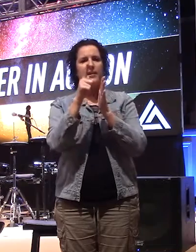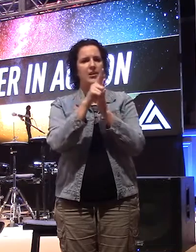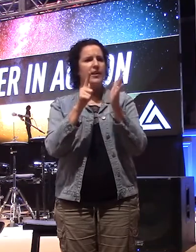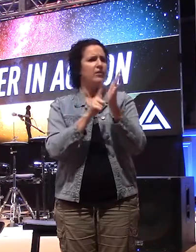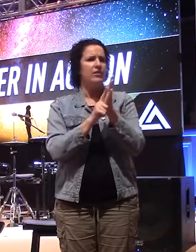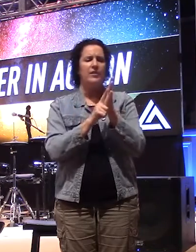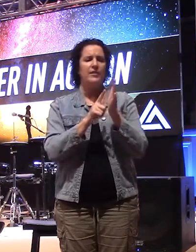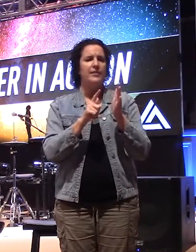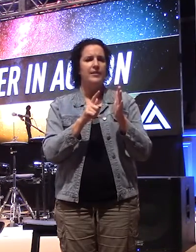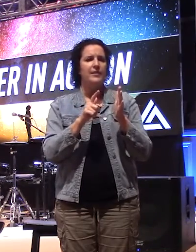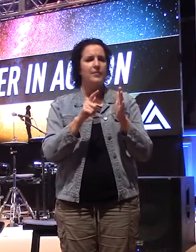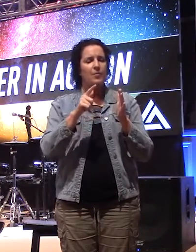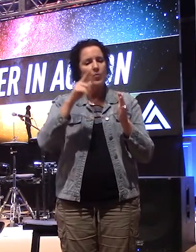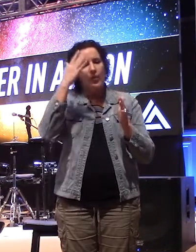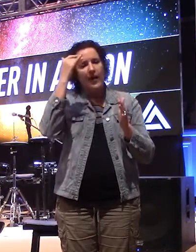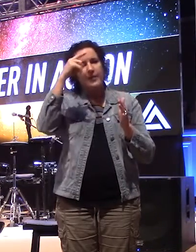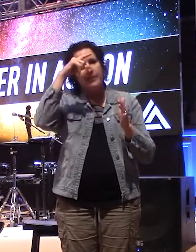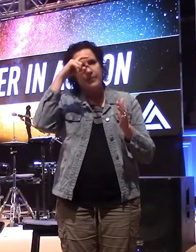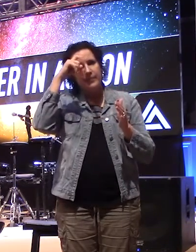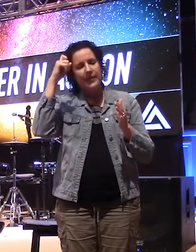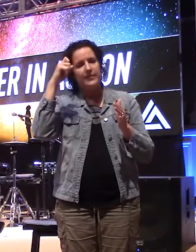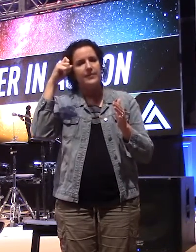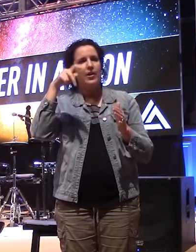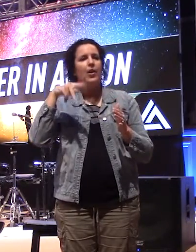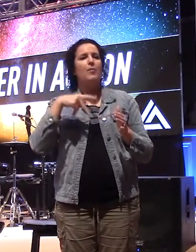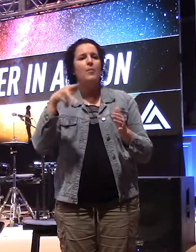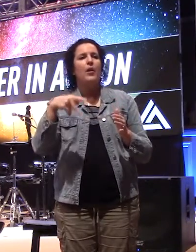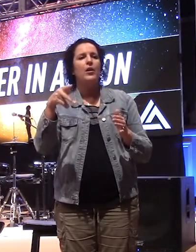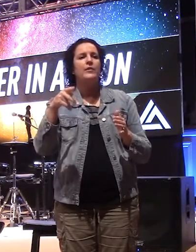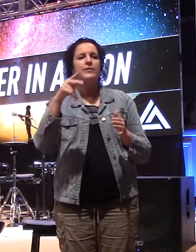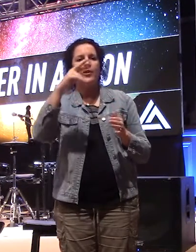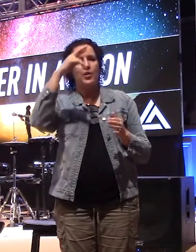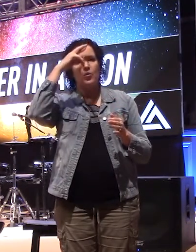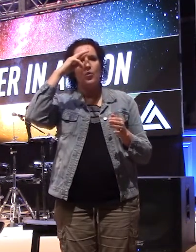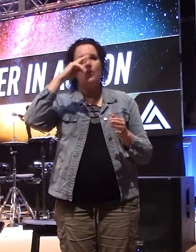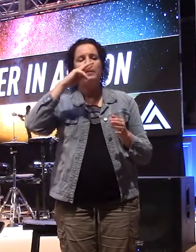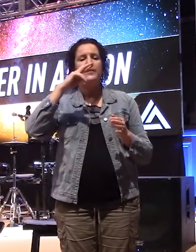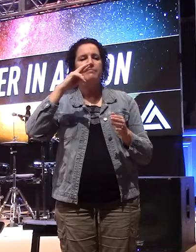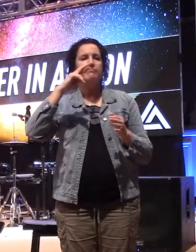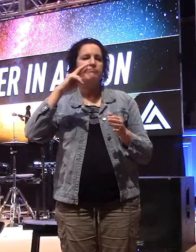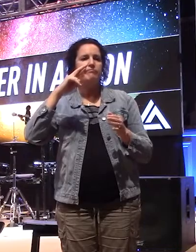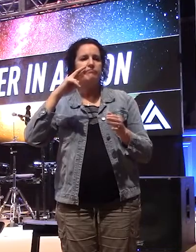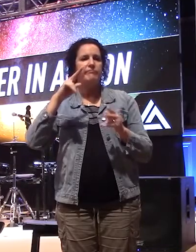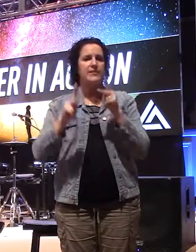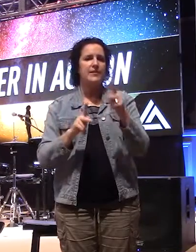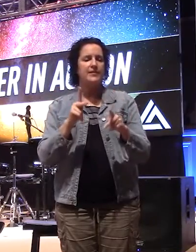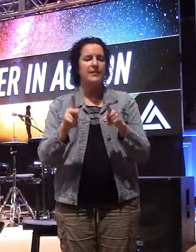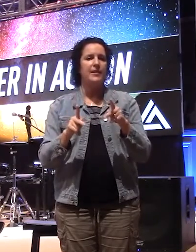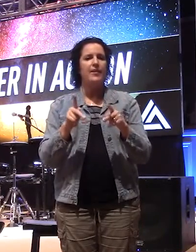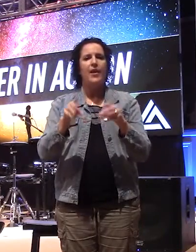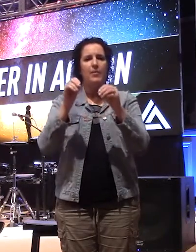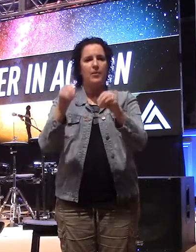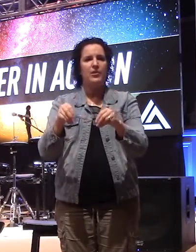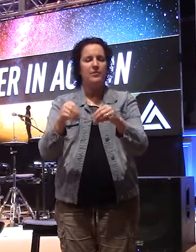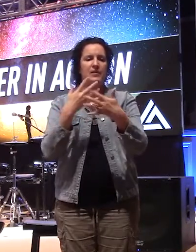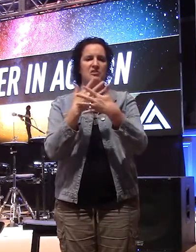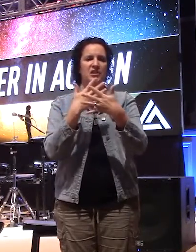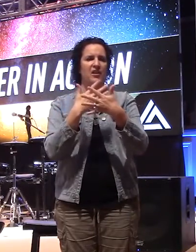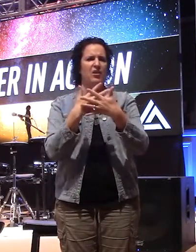citizen. So he's unjustly arrested, illegally in prison. They put him in the lowest part of the dungeon, the